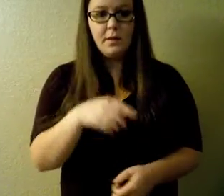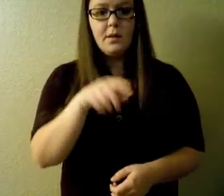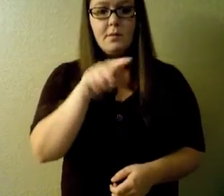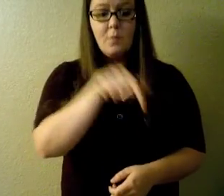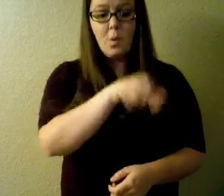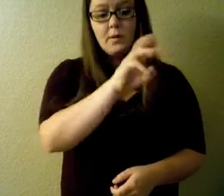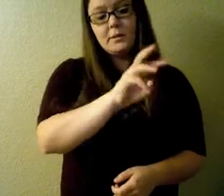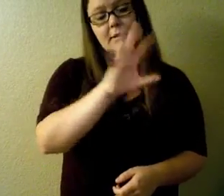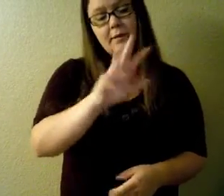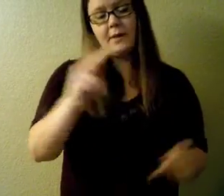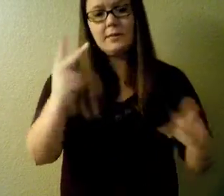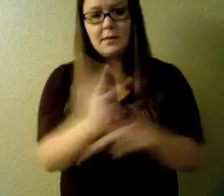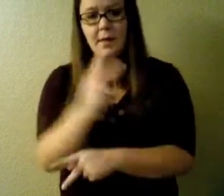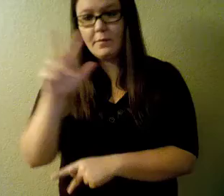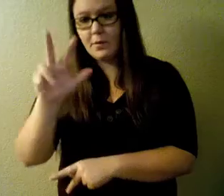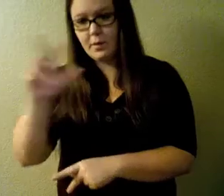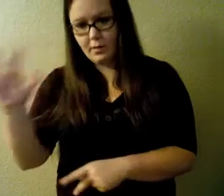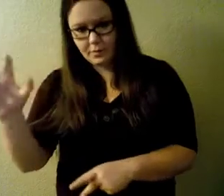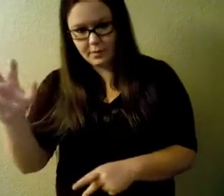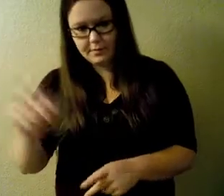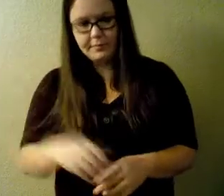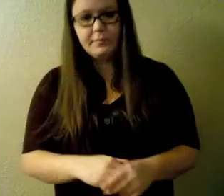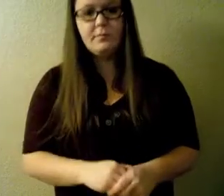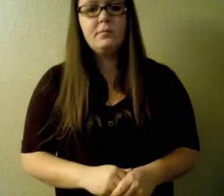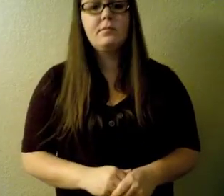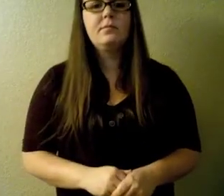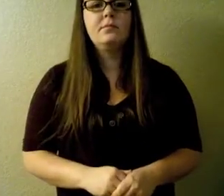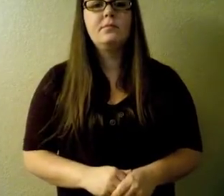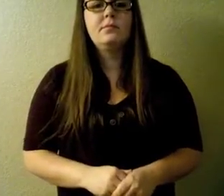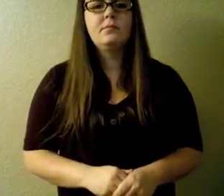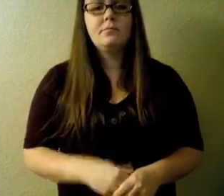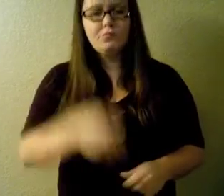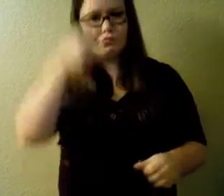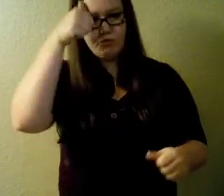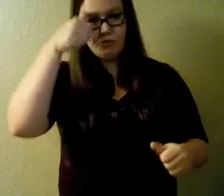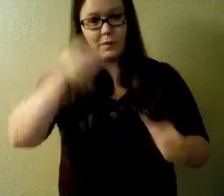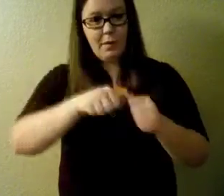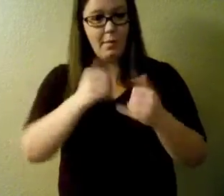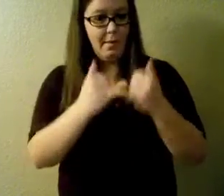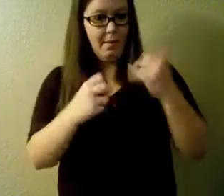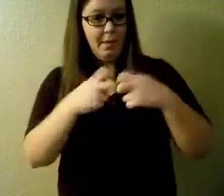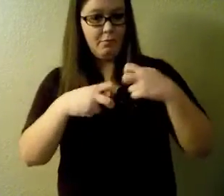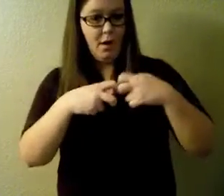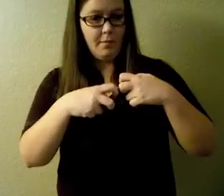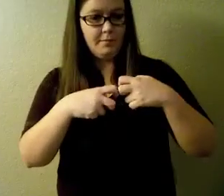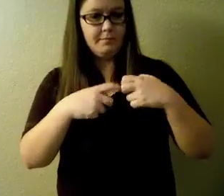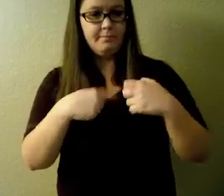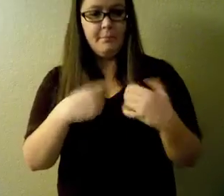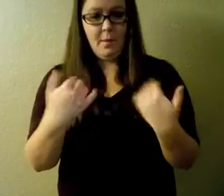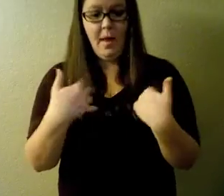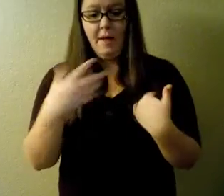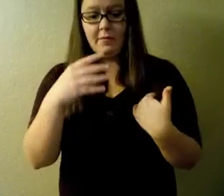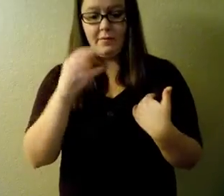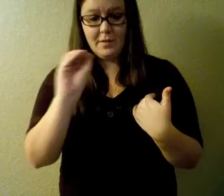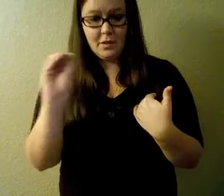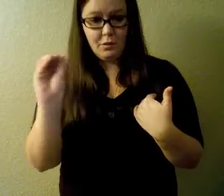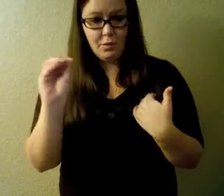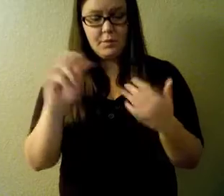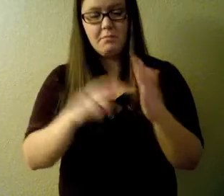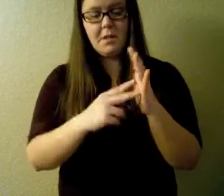300. And like you saw in the last problem, because of these zeros on the end, I'd rather put that number on the bottom of my equation and